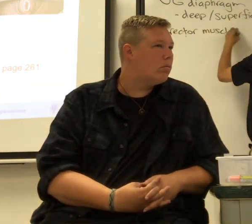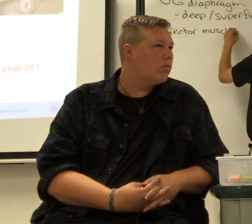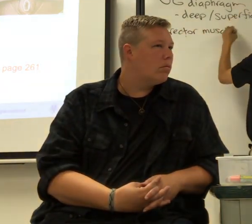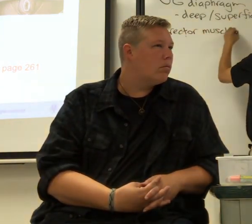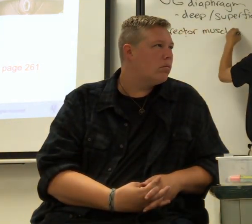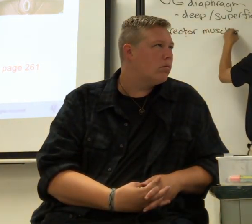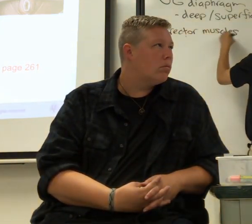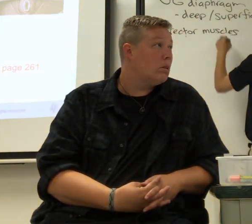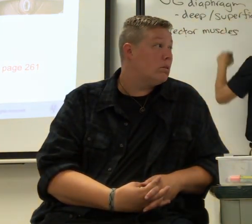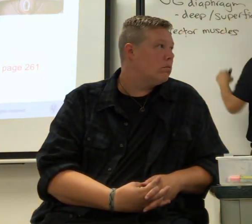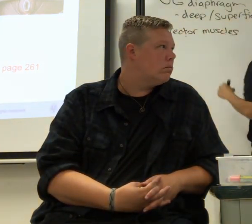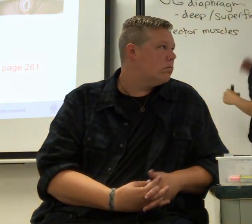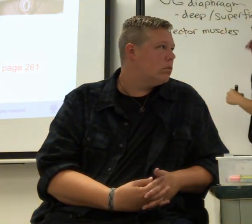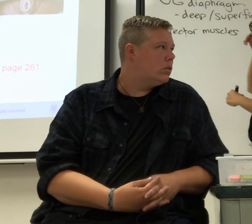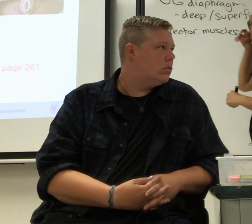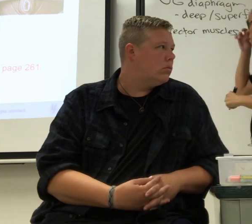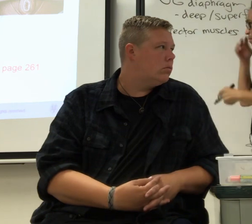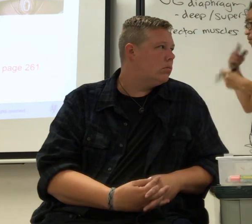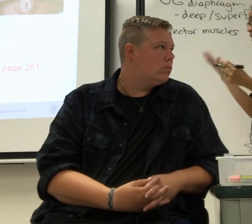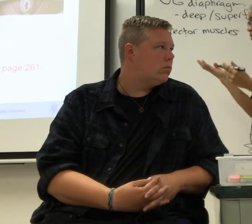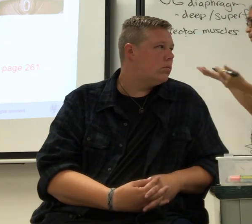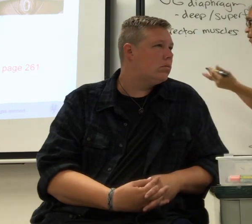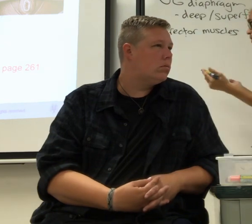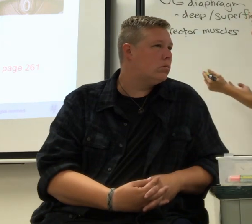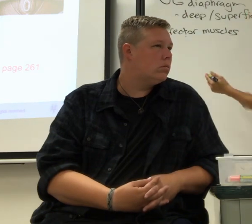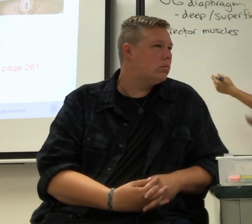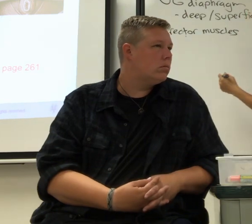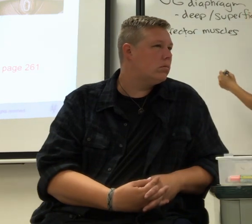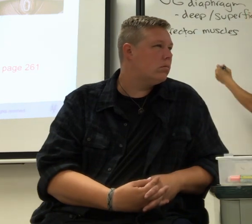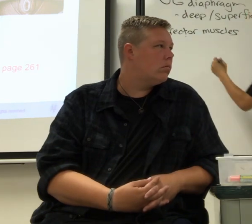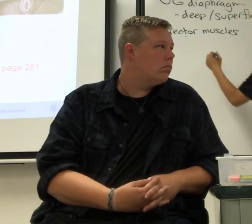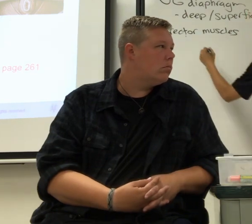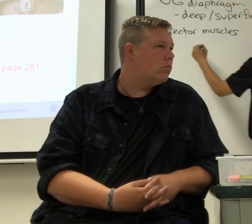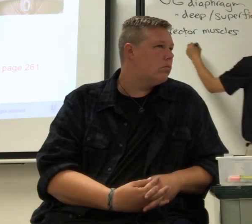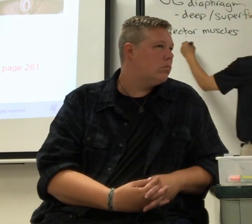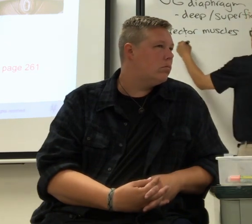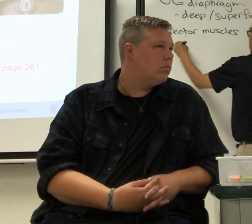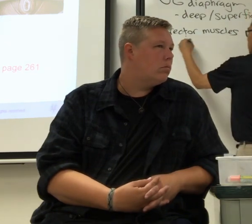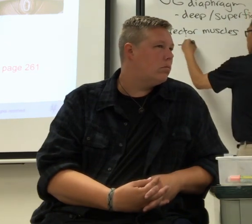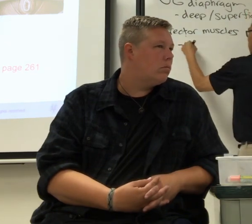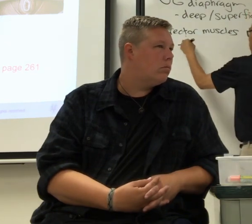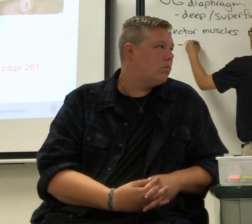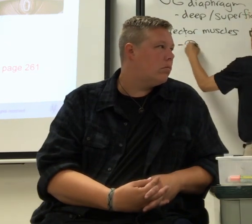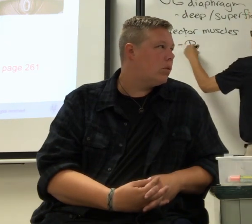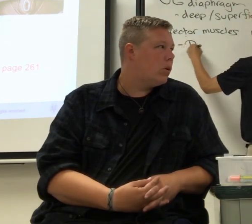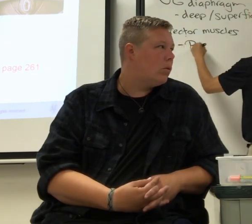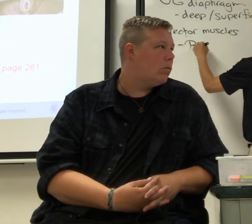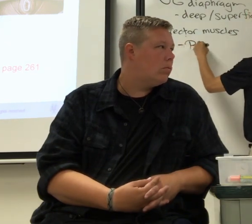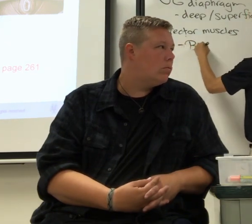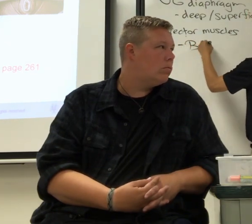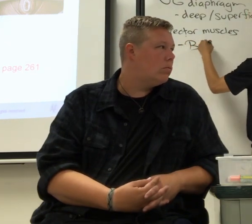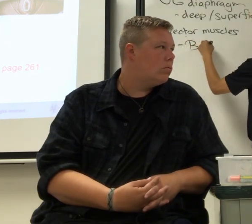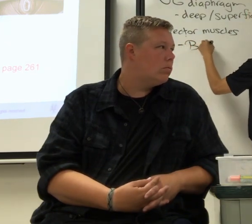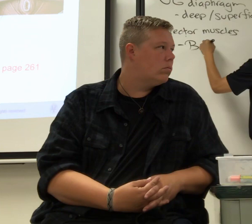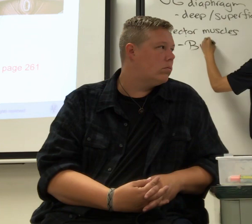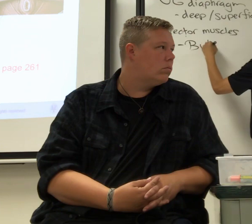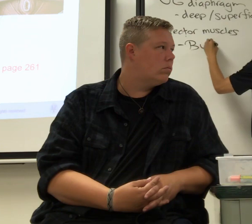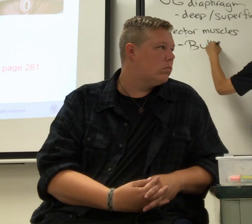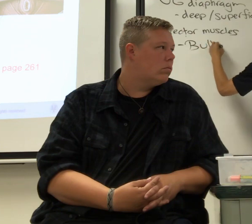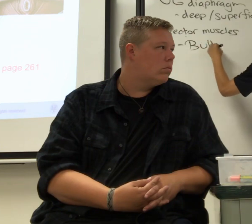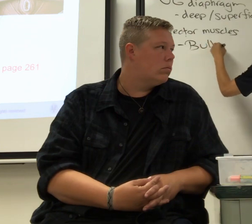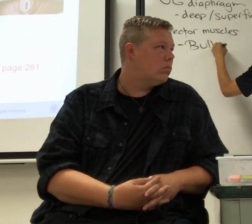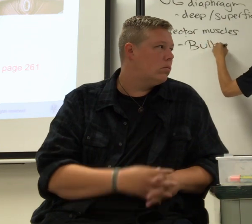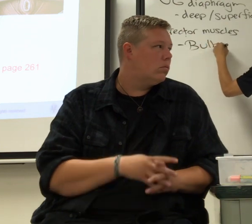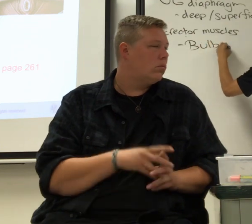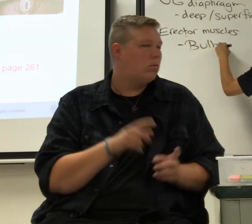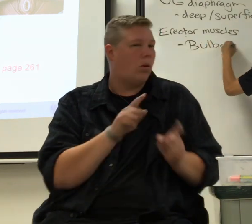Now the erector muscles are, like the male, they got the same names. You have the bulbospongiosus,